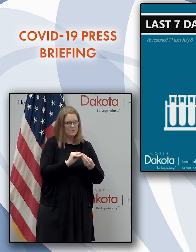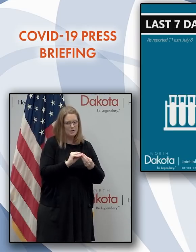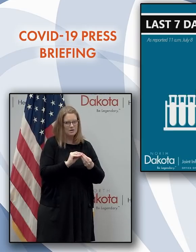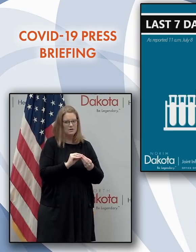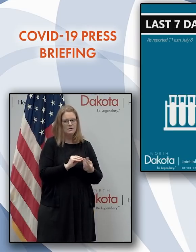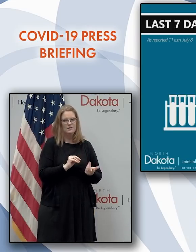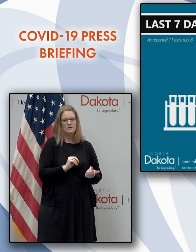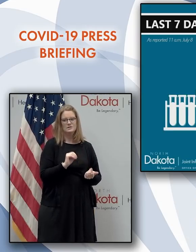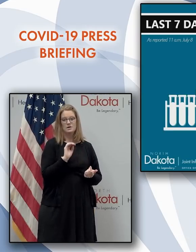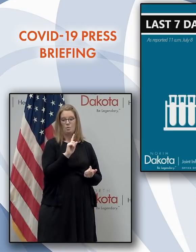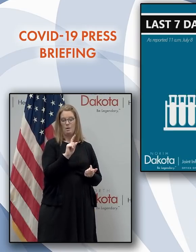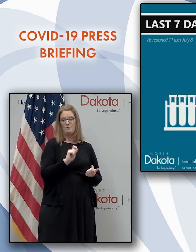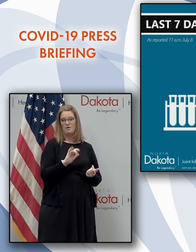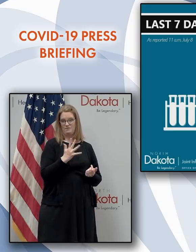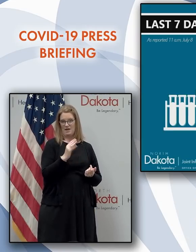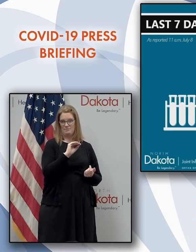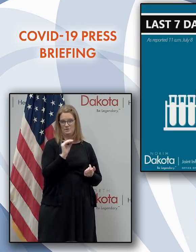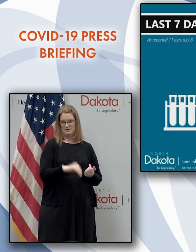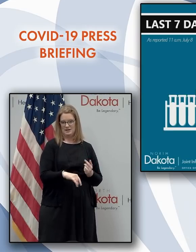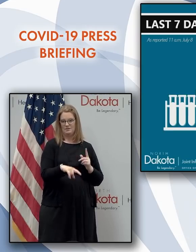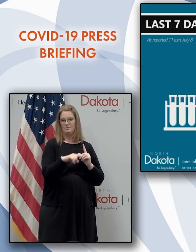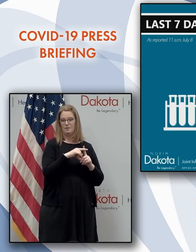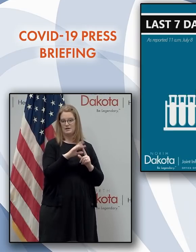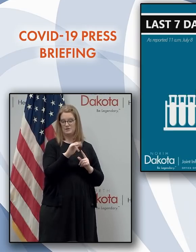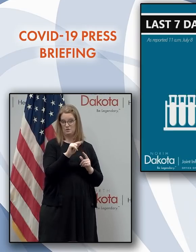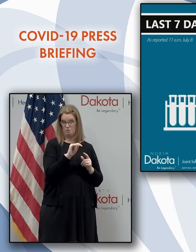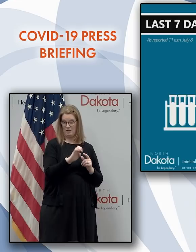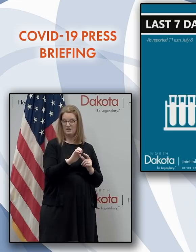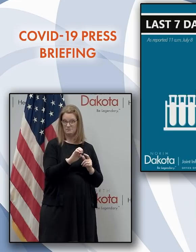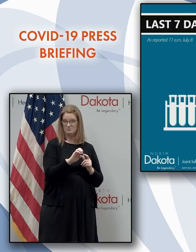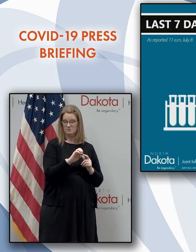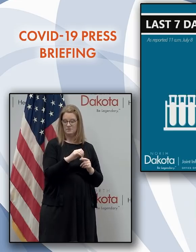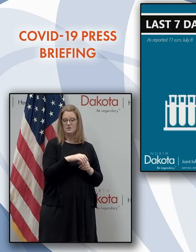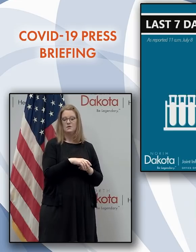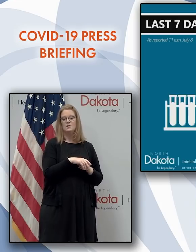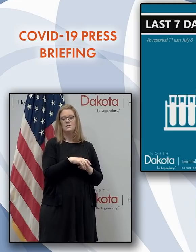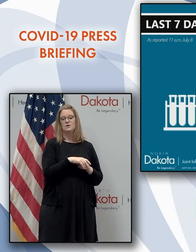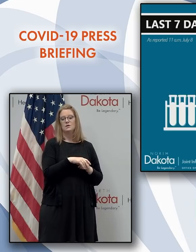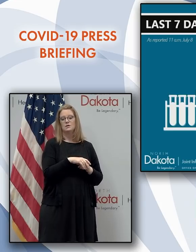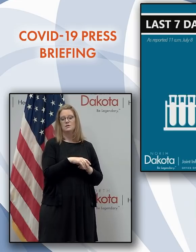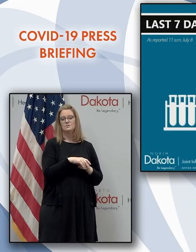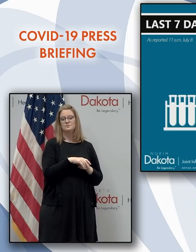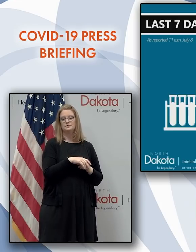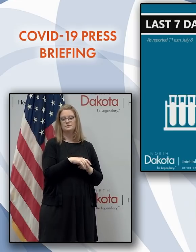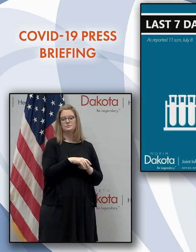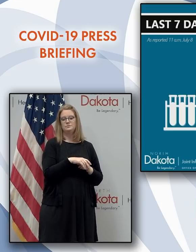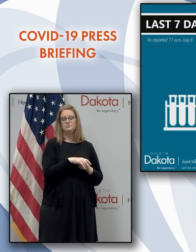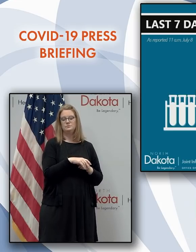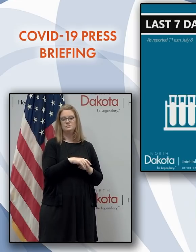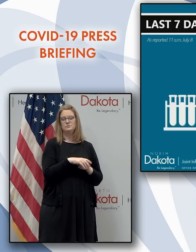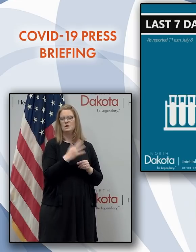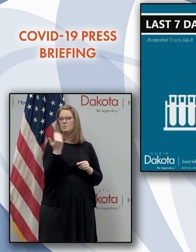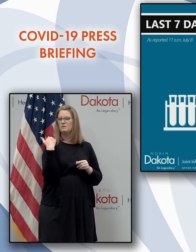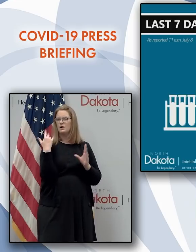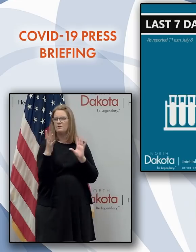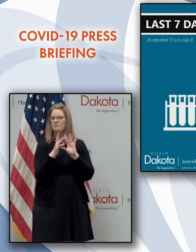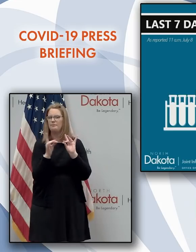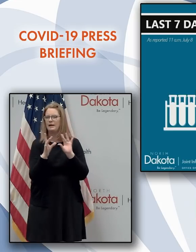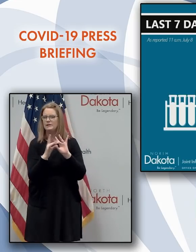a 1.5% positive rate over that time period. As I mentioned, part of